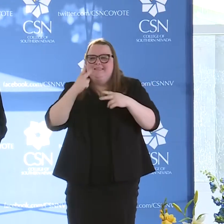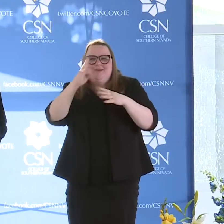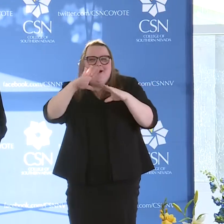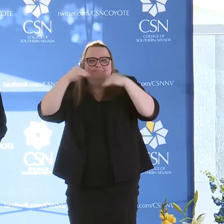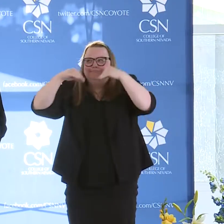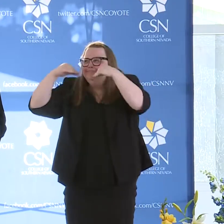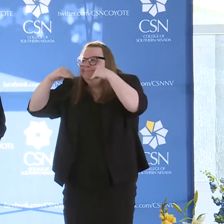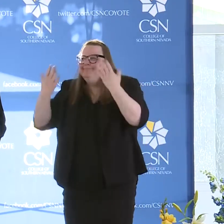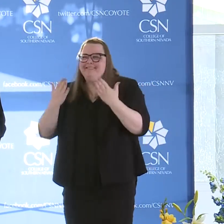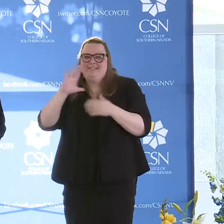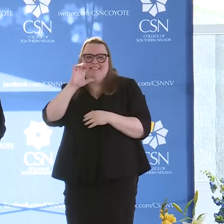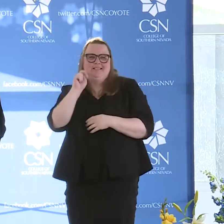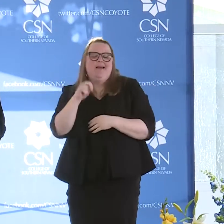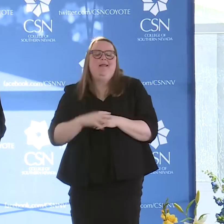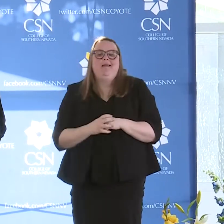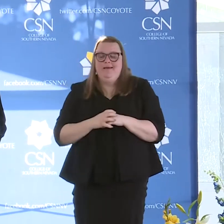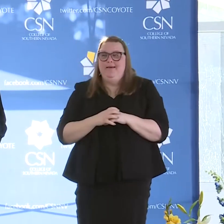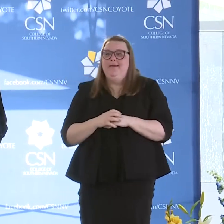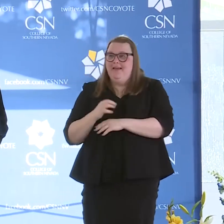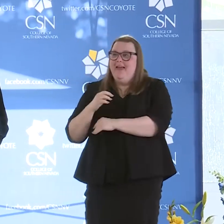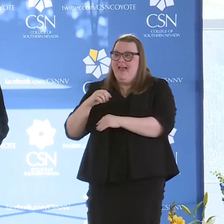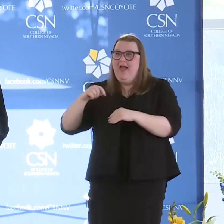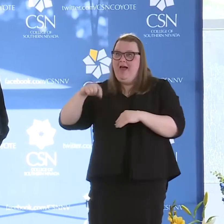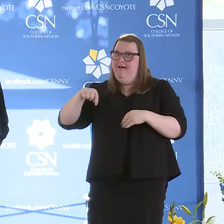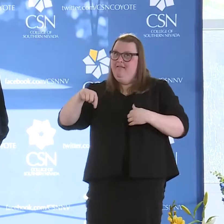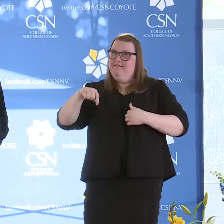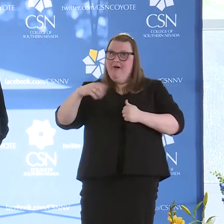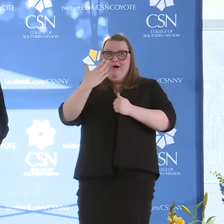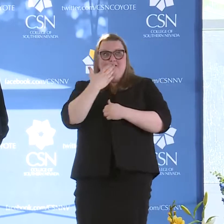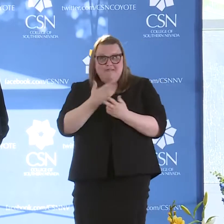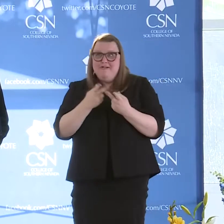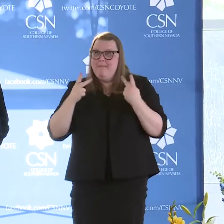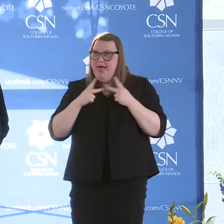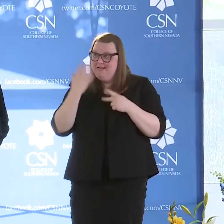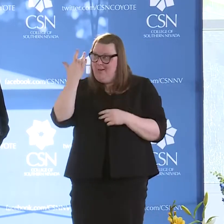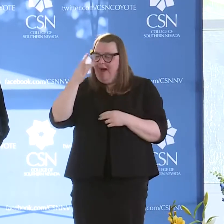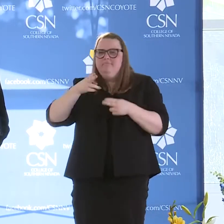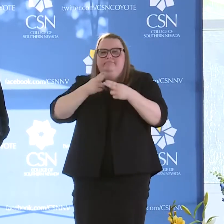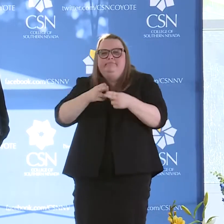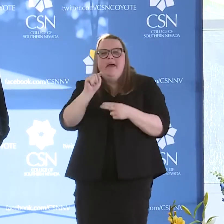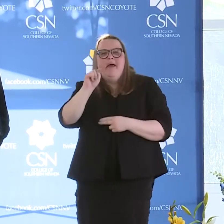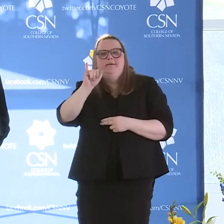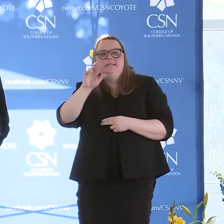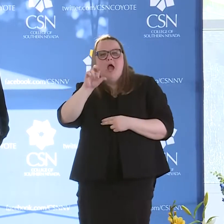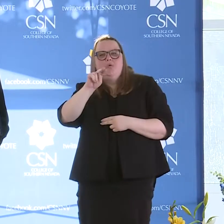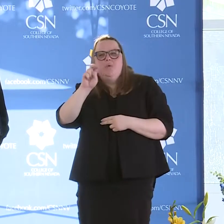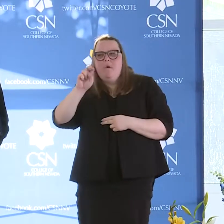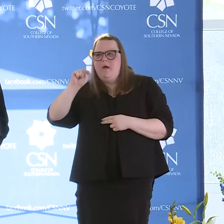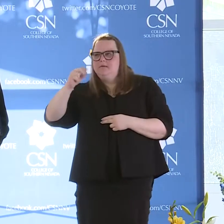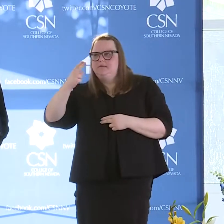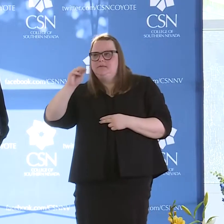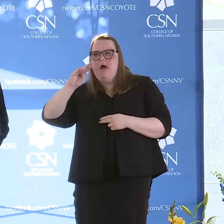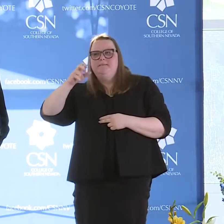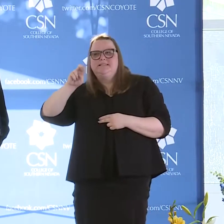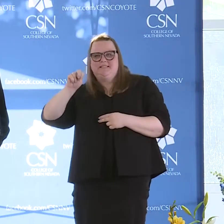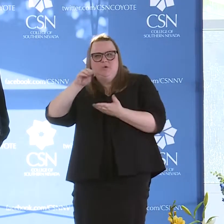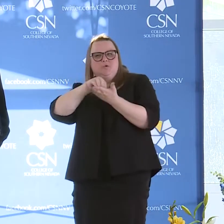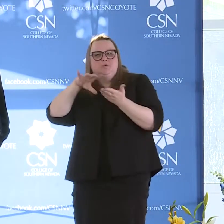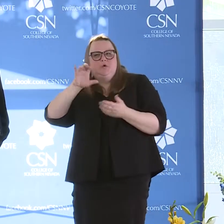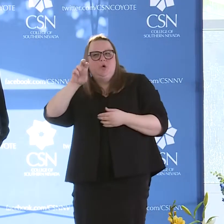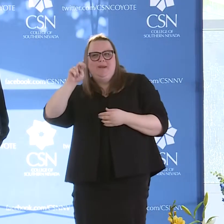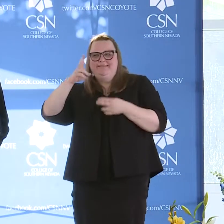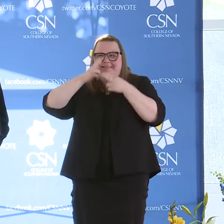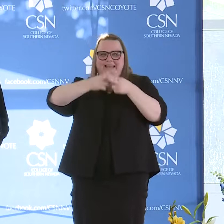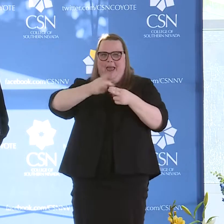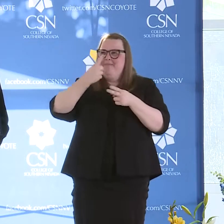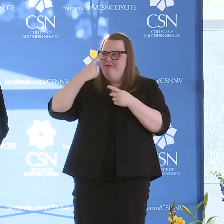at CSN, and we're in the no better, more fitting place than the Tyrone Thompson Student Union, who is, I guarantee you, smiling